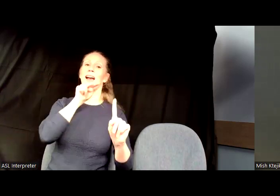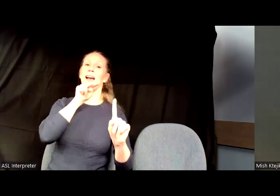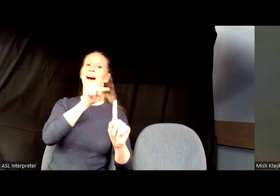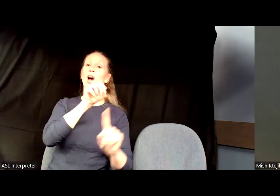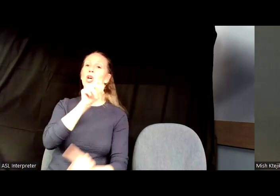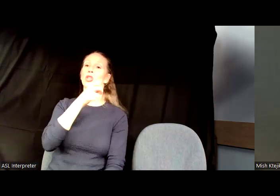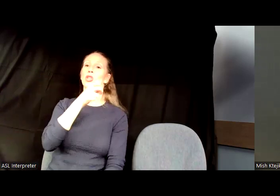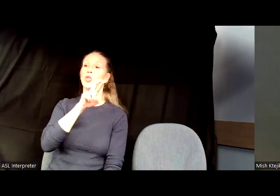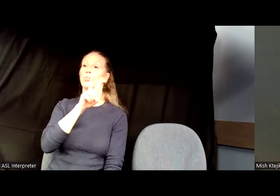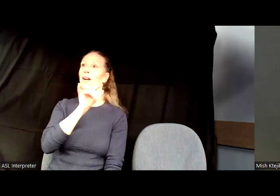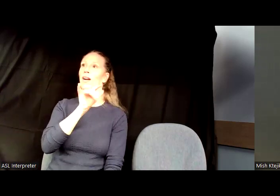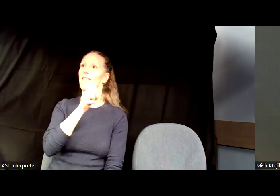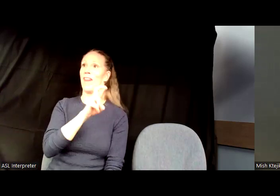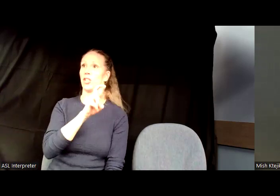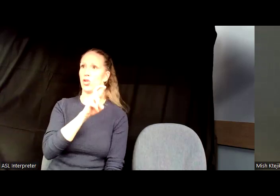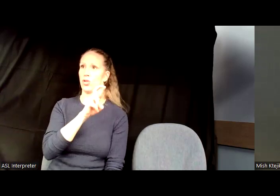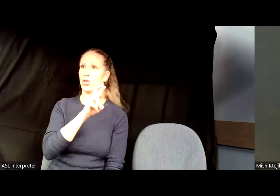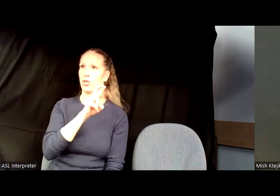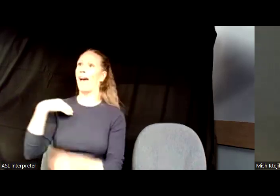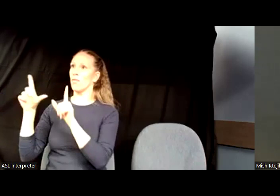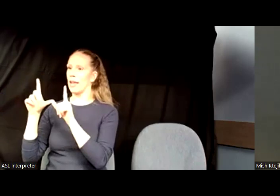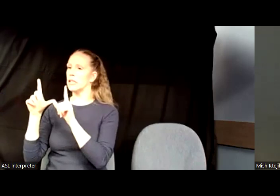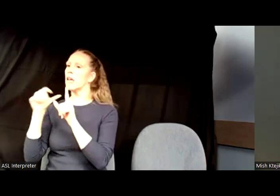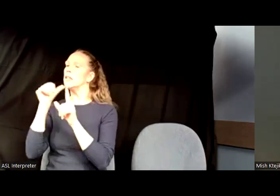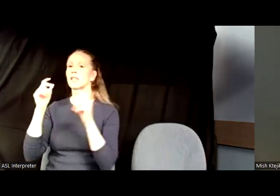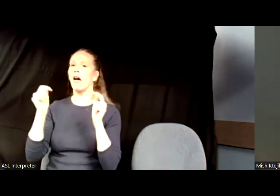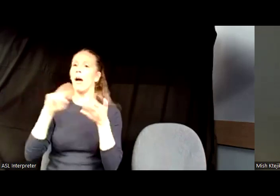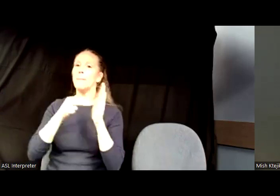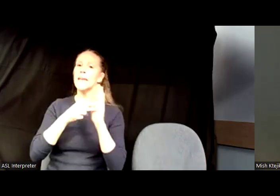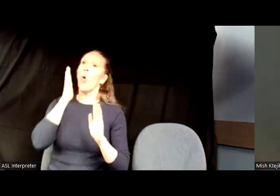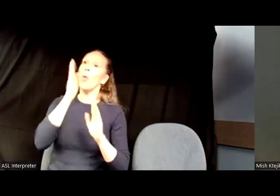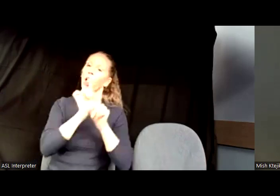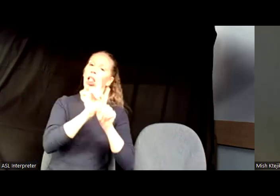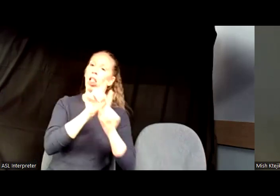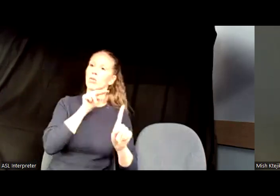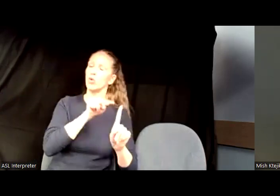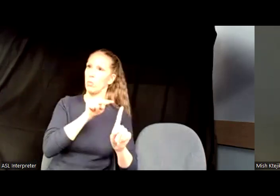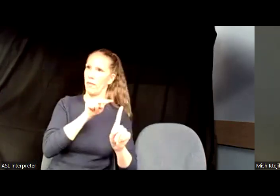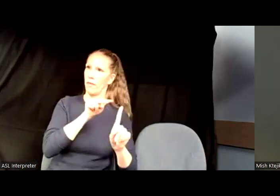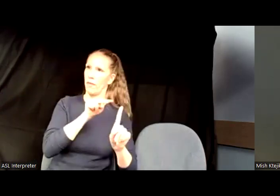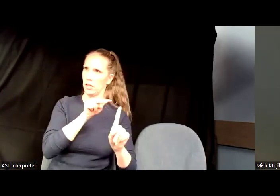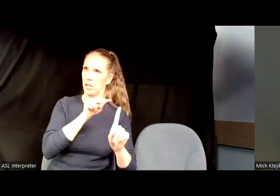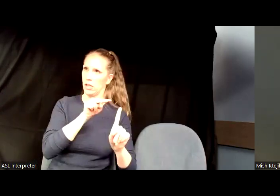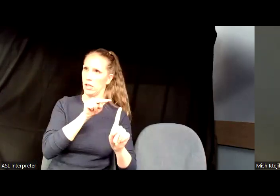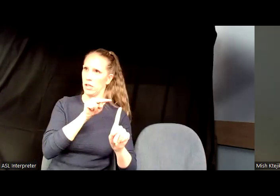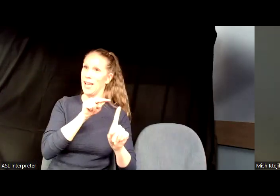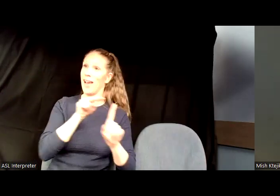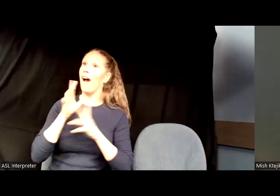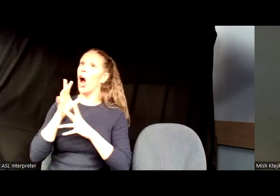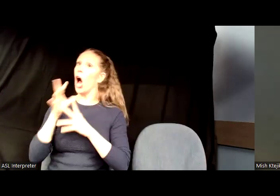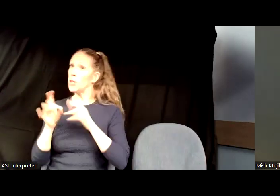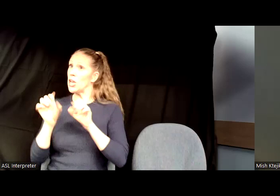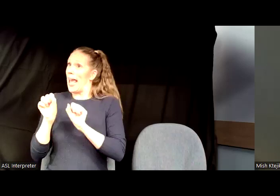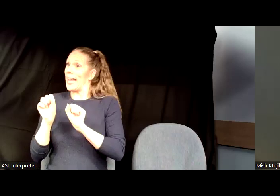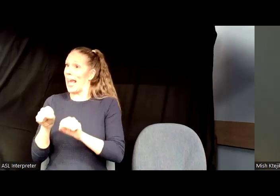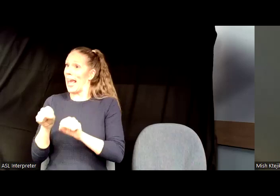having a supervisory license does not mean you have to supervise. It is an option, but you don't